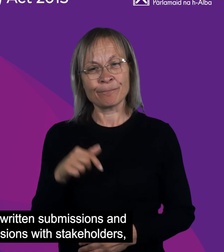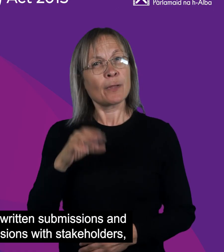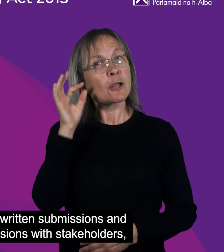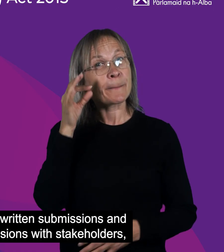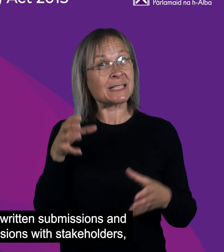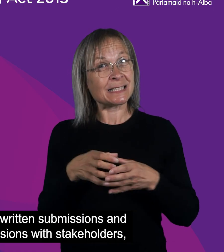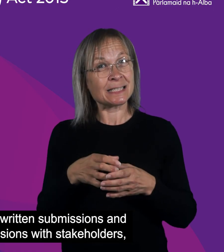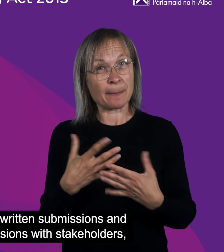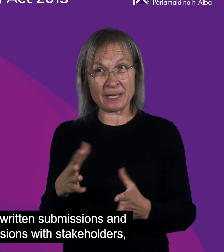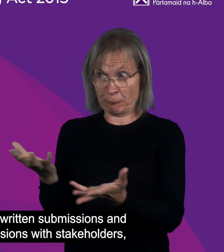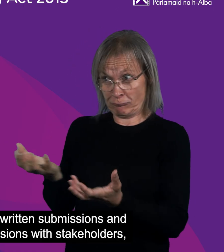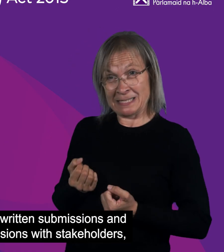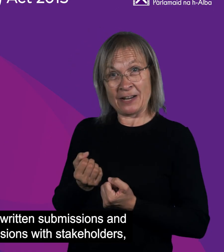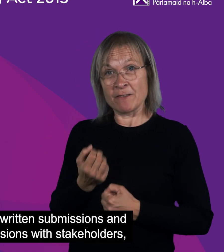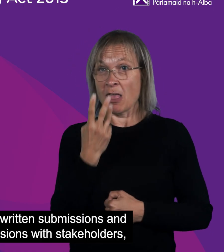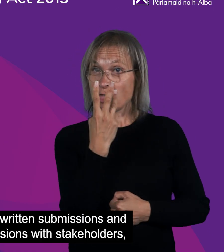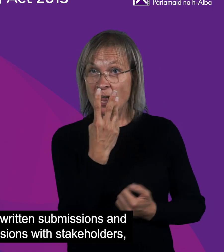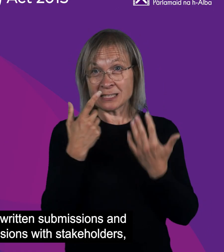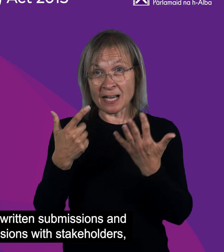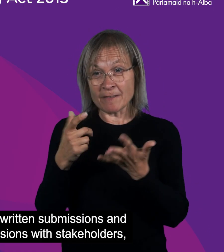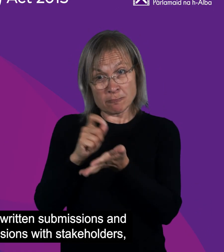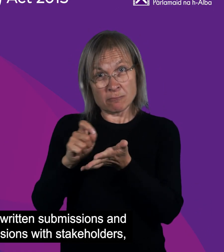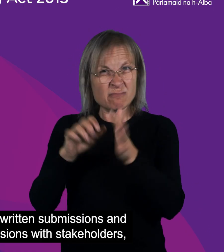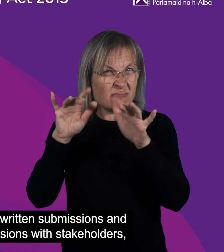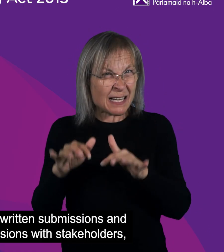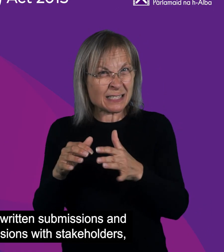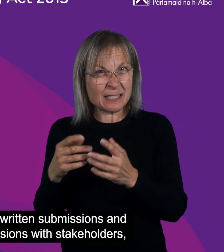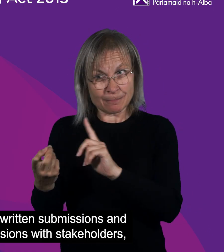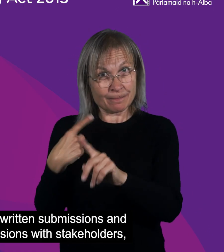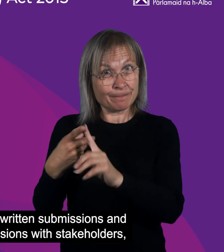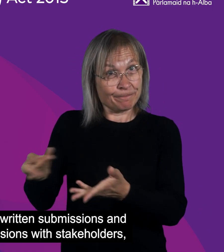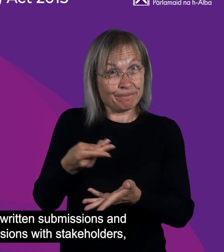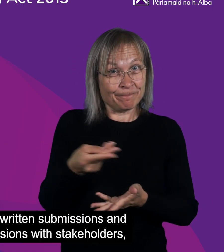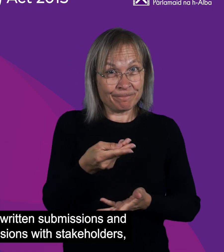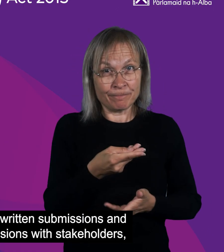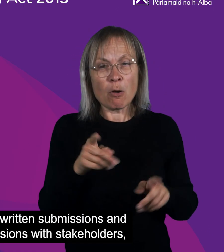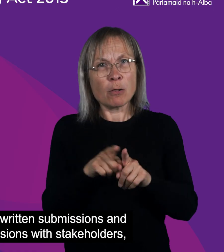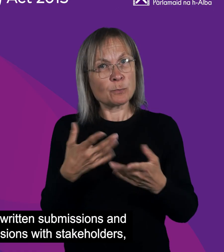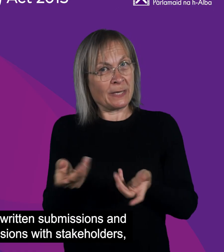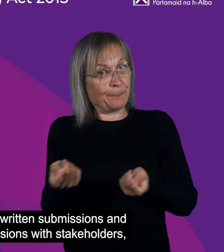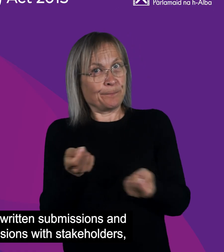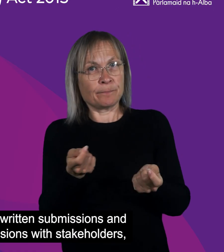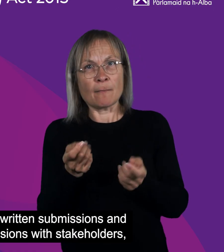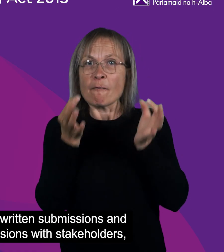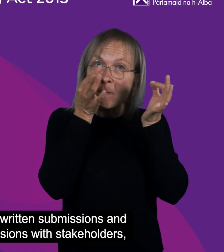The committee received 37 written submissions and held formal and informal sessions with stakeholders, including